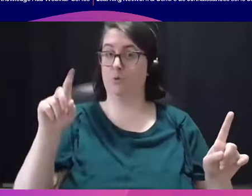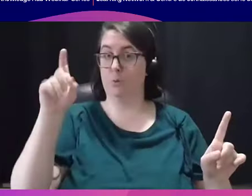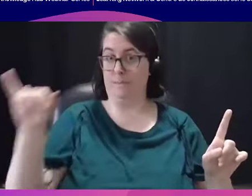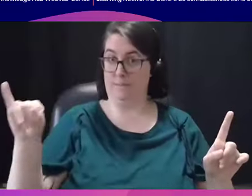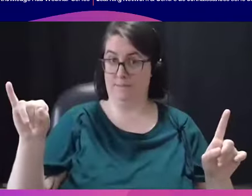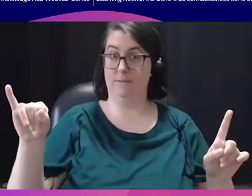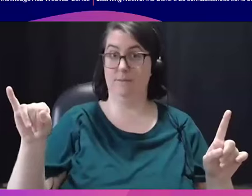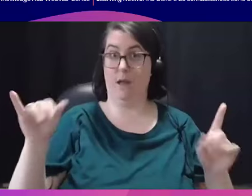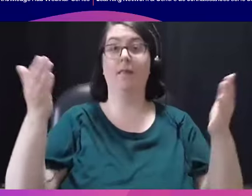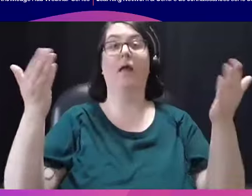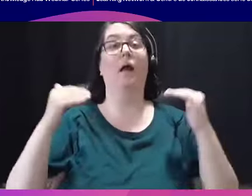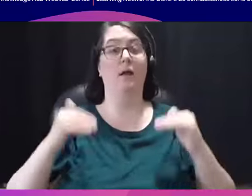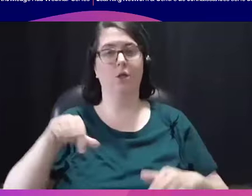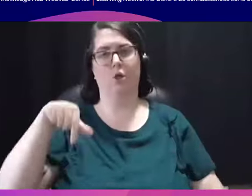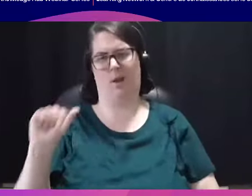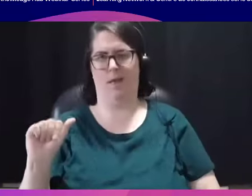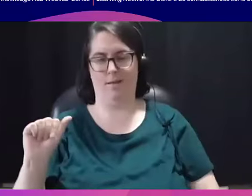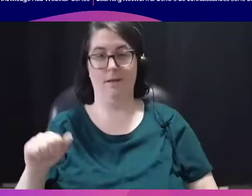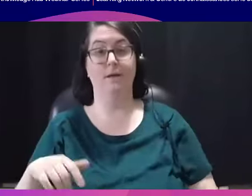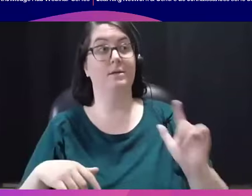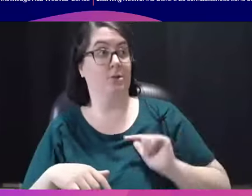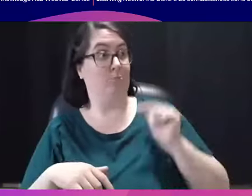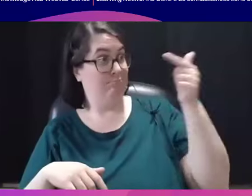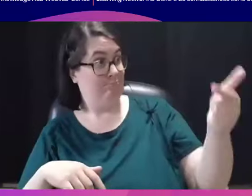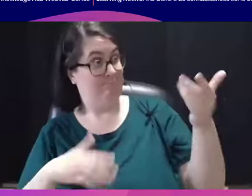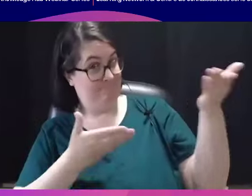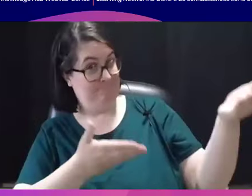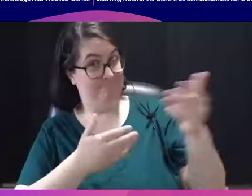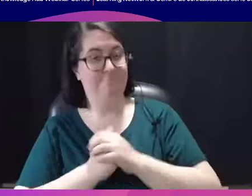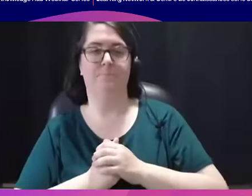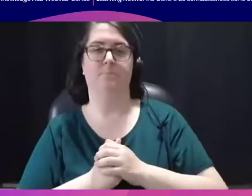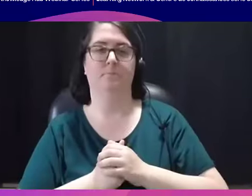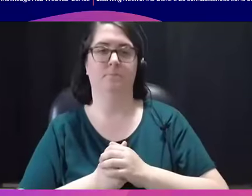we move into the Q&A. So Esli, I'm going to pass it over to you to get us started. Thank you.